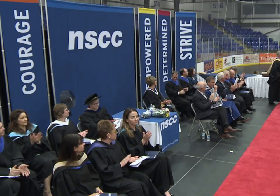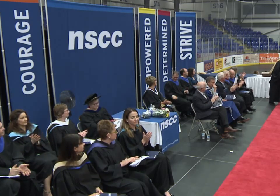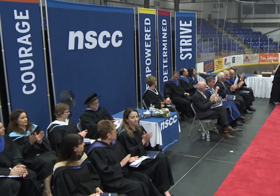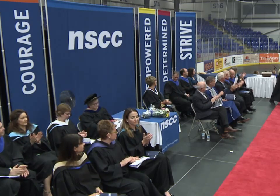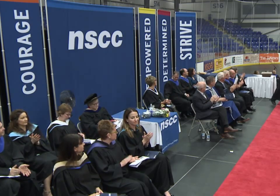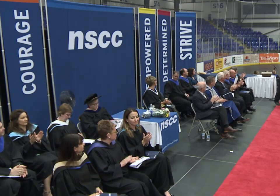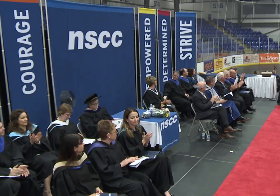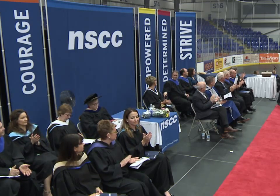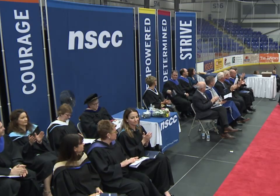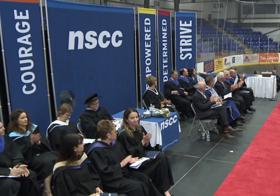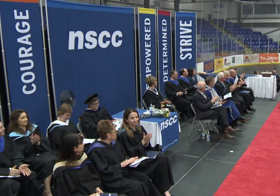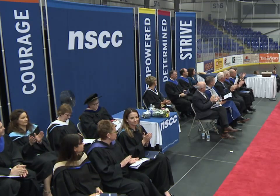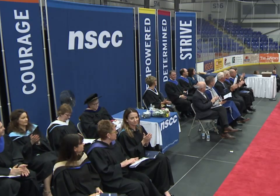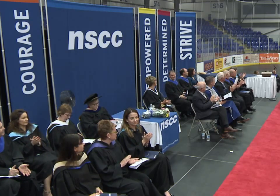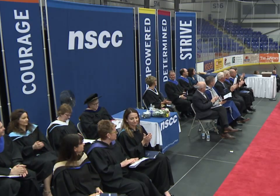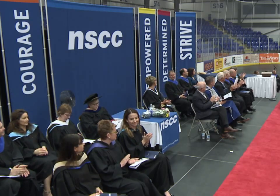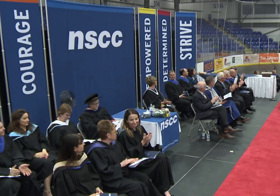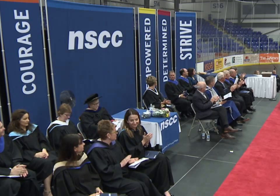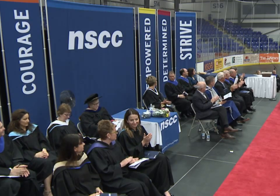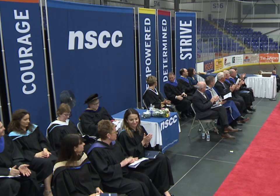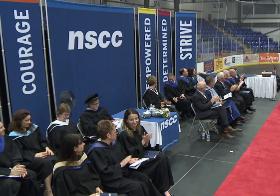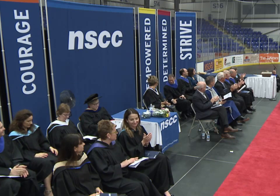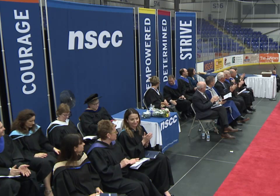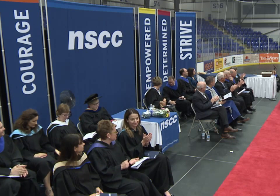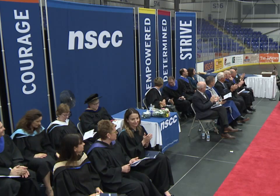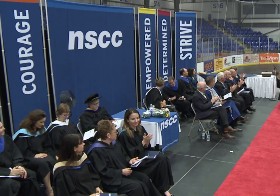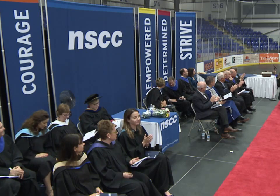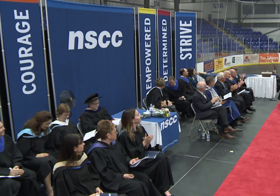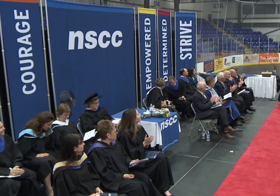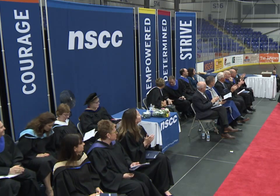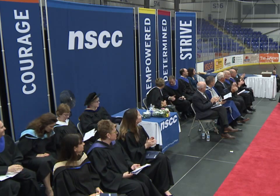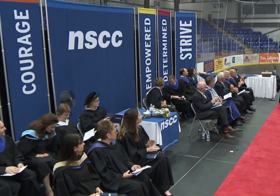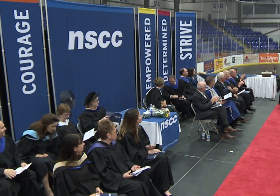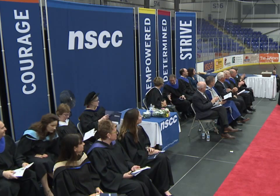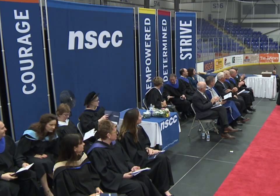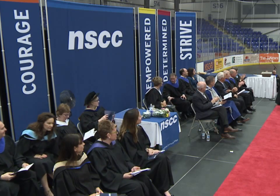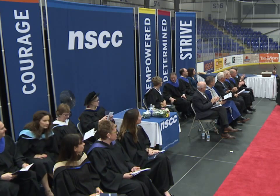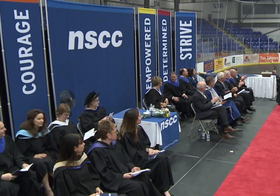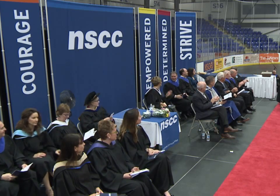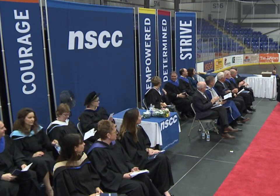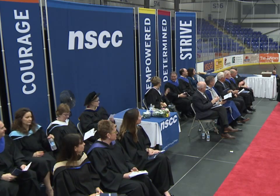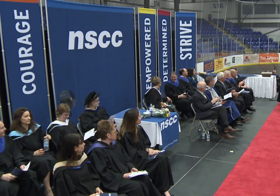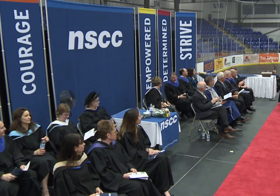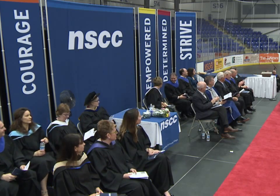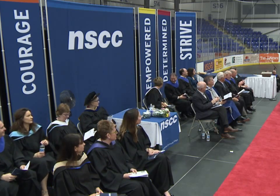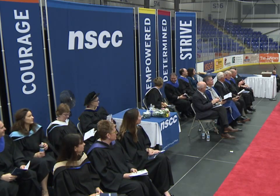Oh my gosh, I didn't bring my speech up. It's right here.